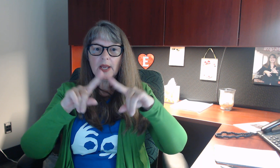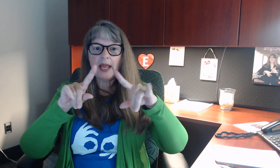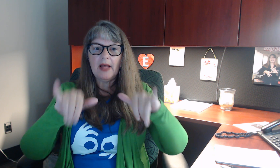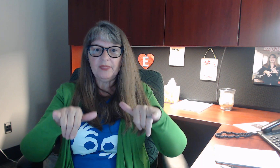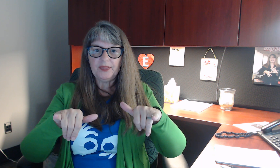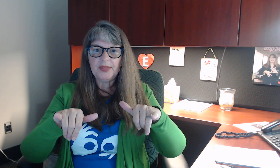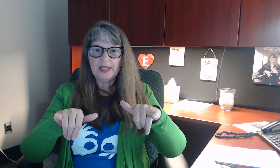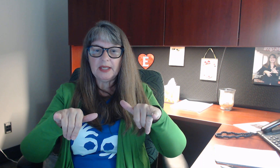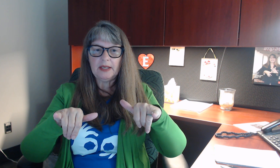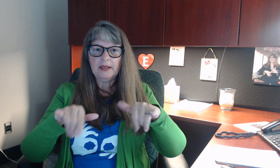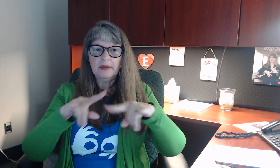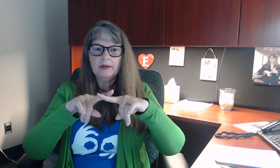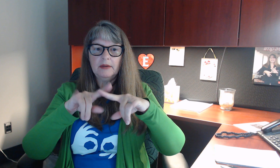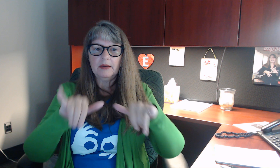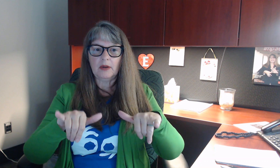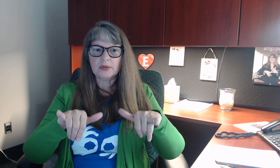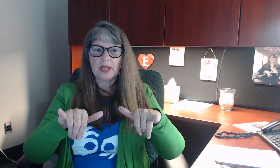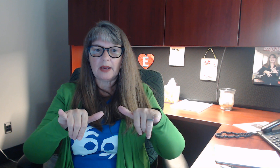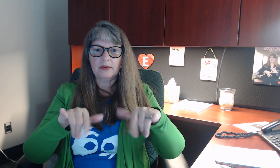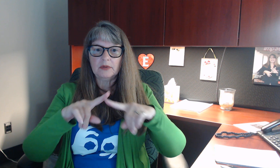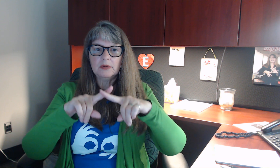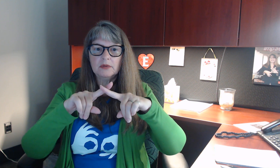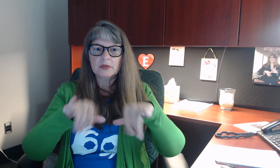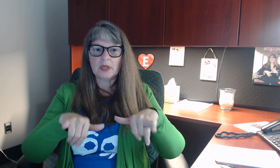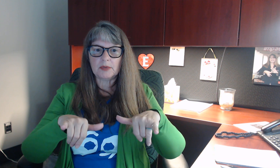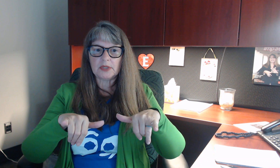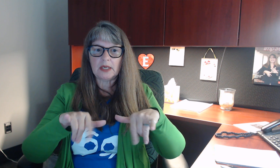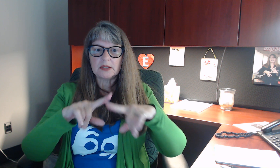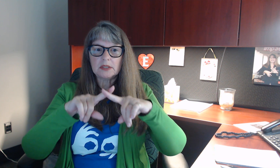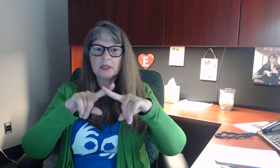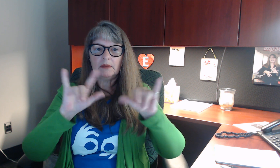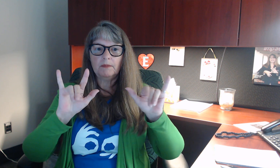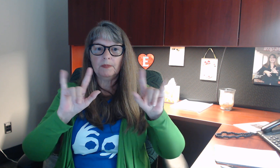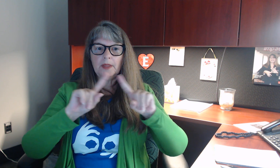and then goes down simultaneously.